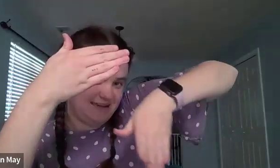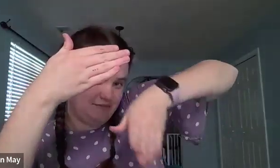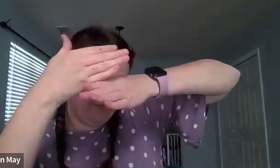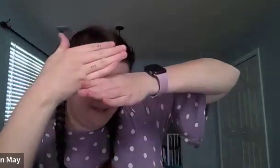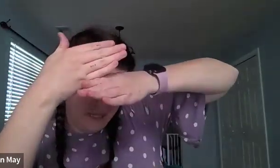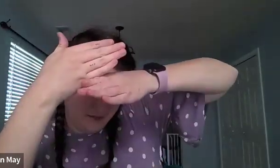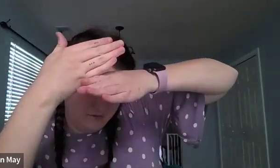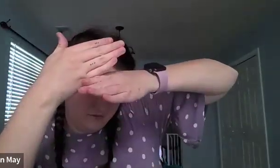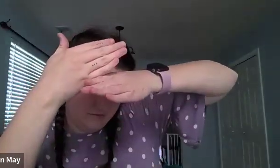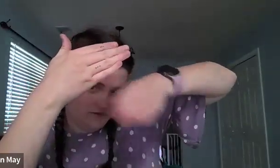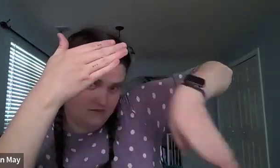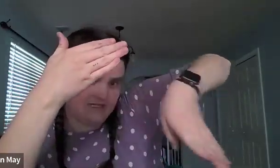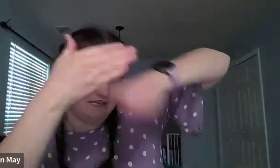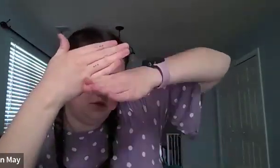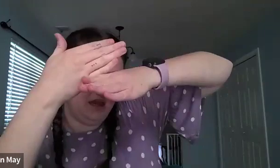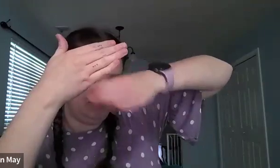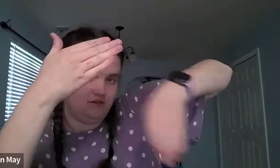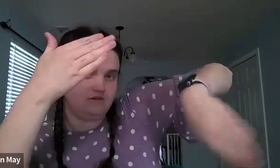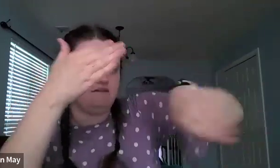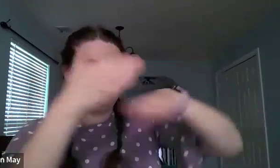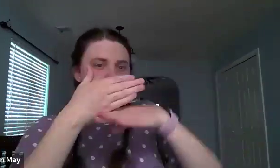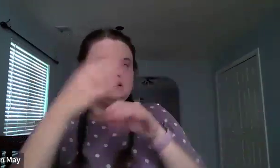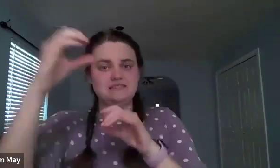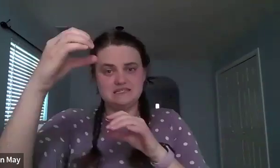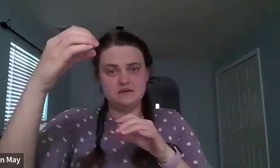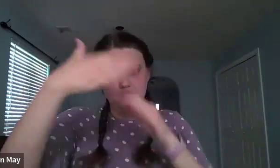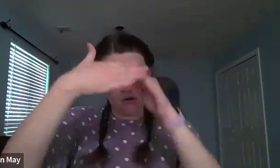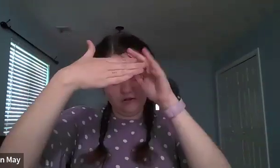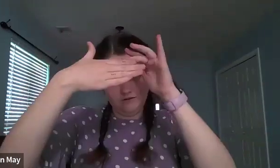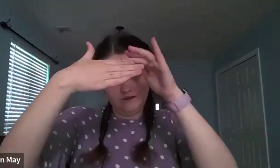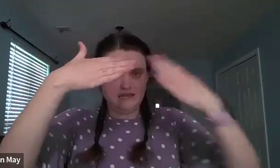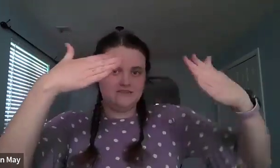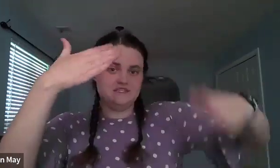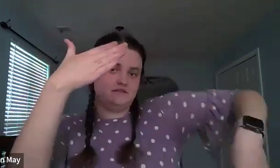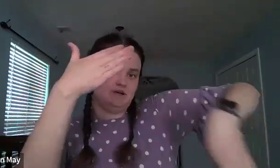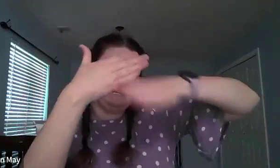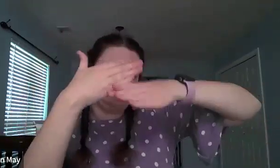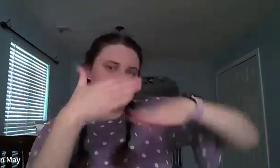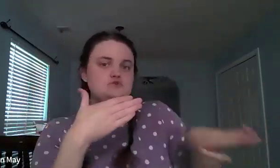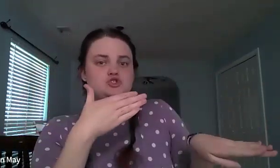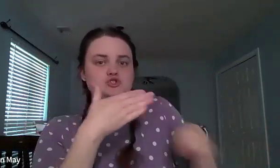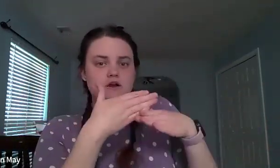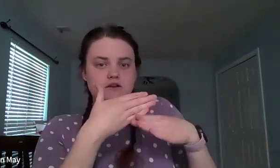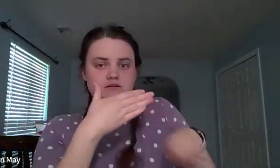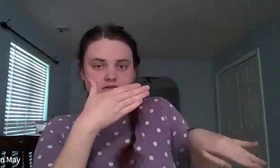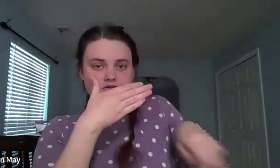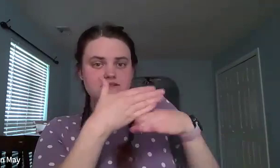and kick. Like it's like you hit under. Like visualize this is the ball and this is the foot kick. So soccer,